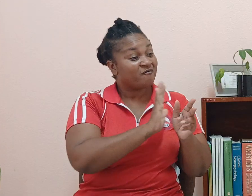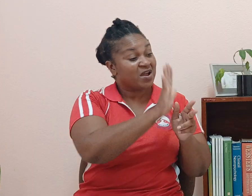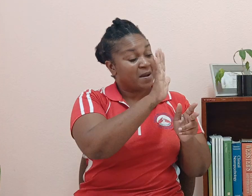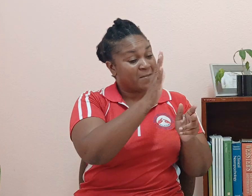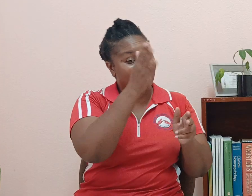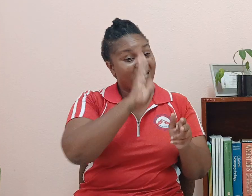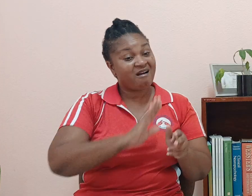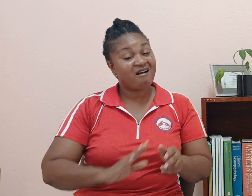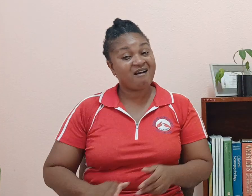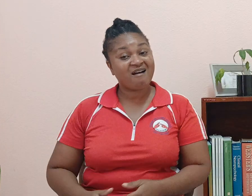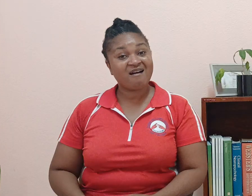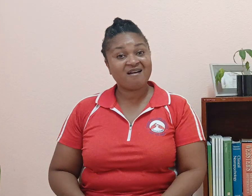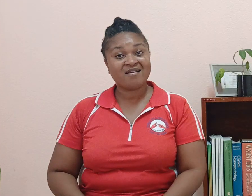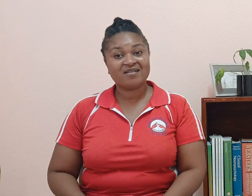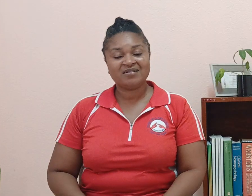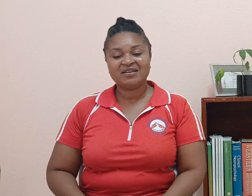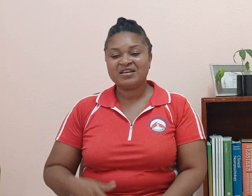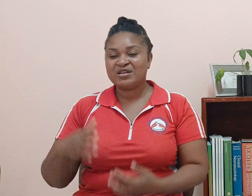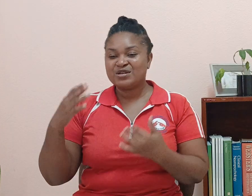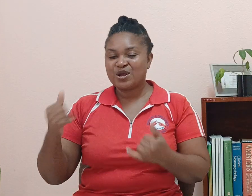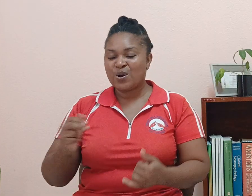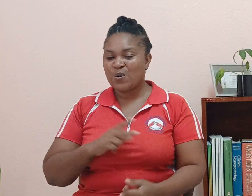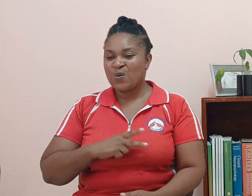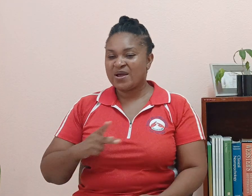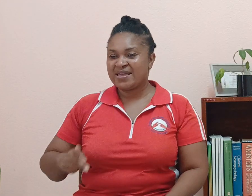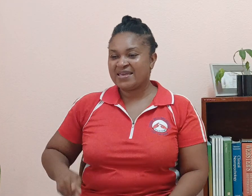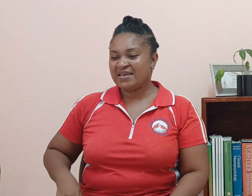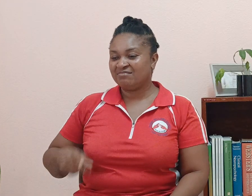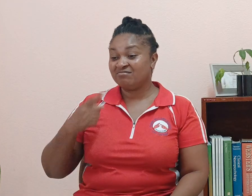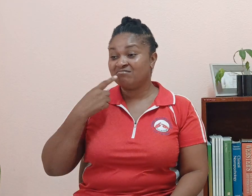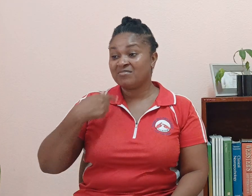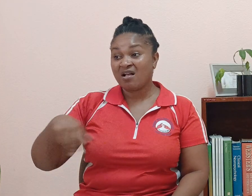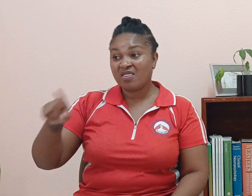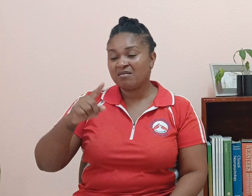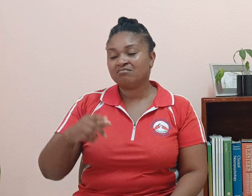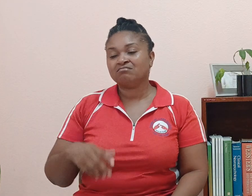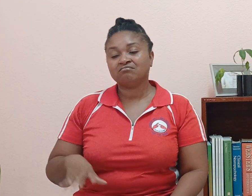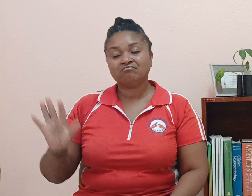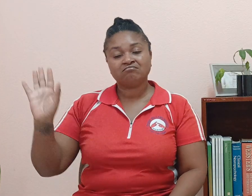He told everyone that he had a new order.